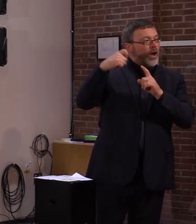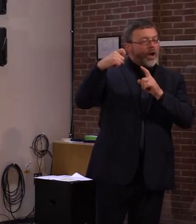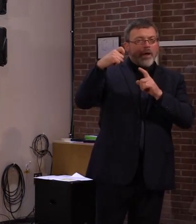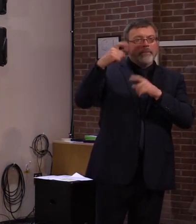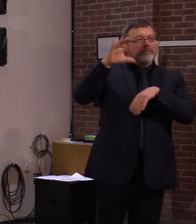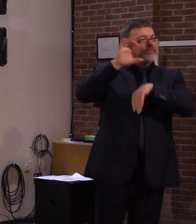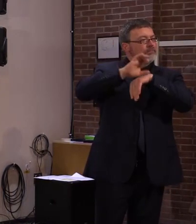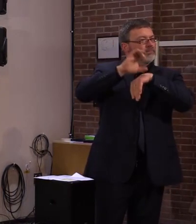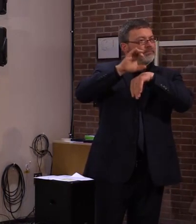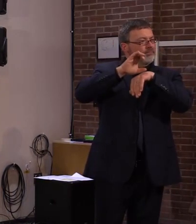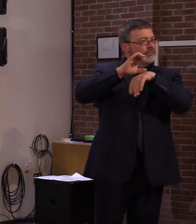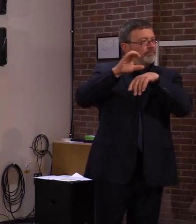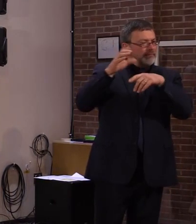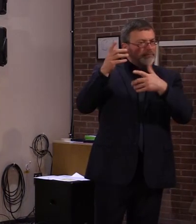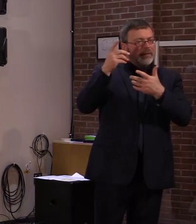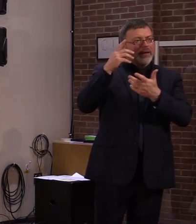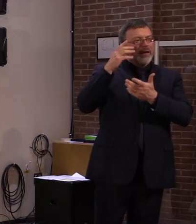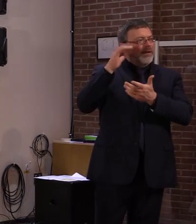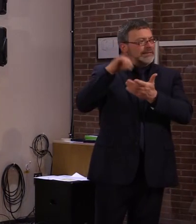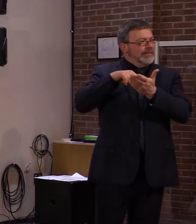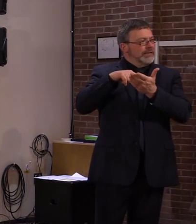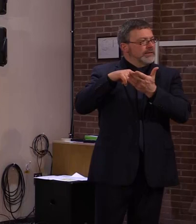with your cold weather policy.